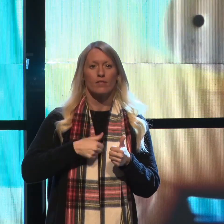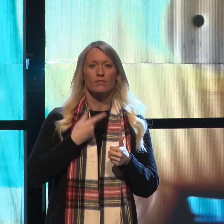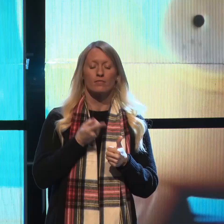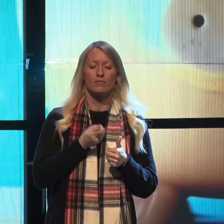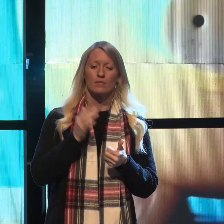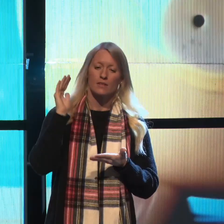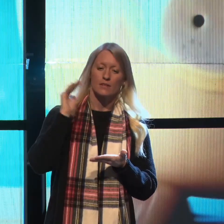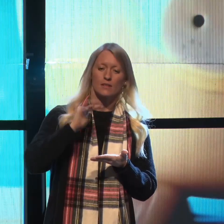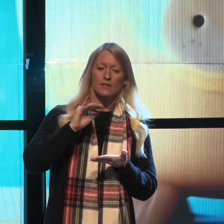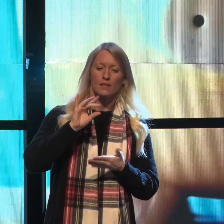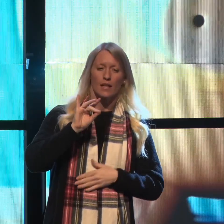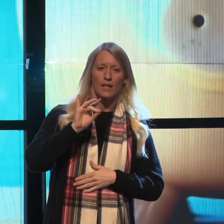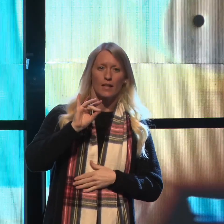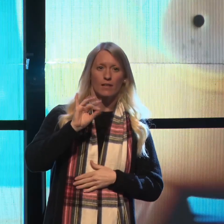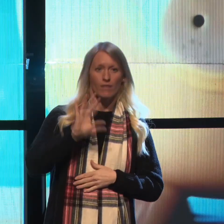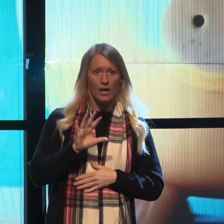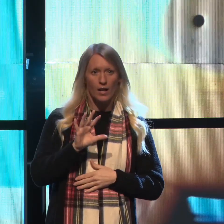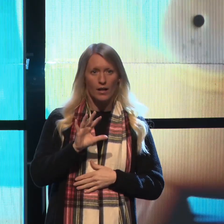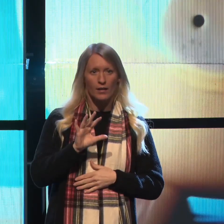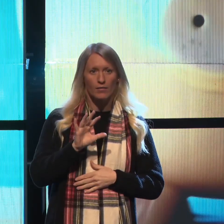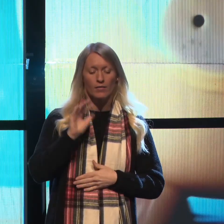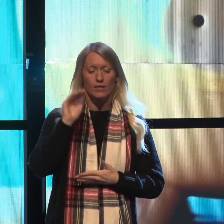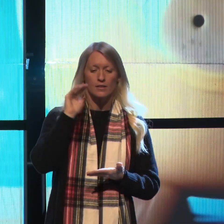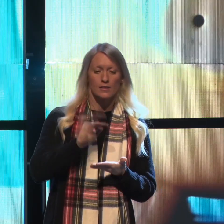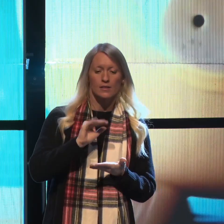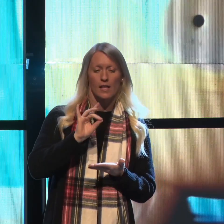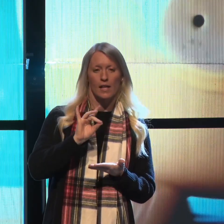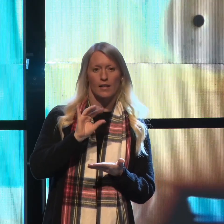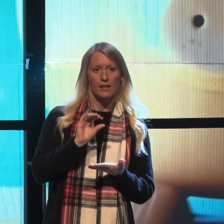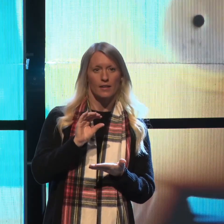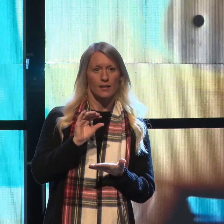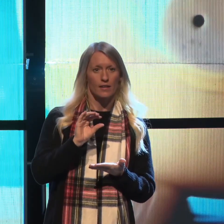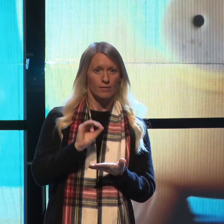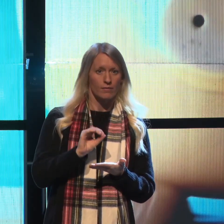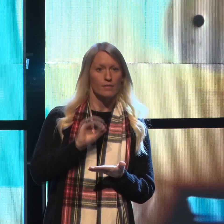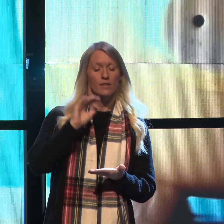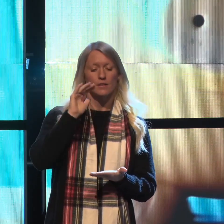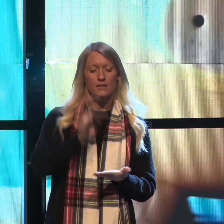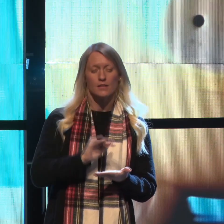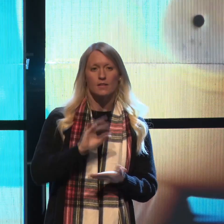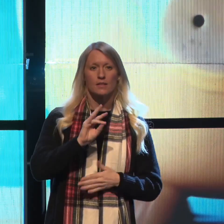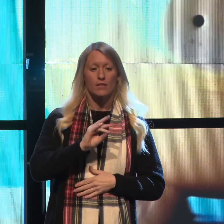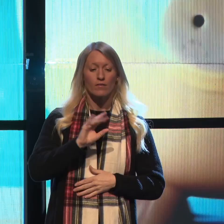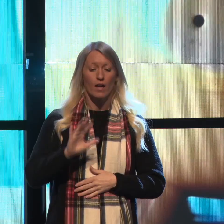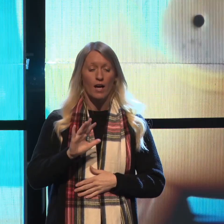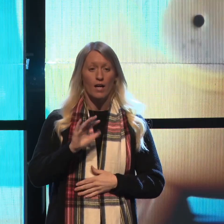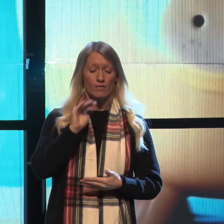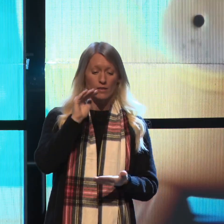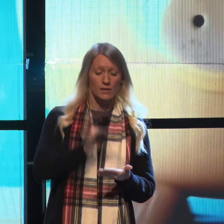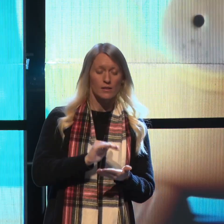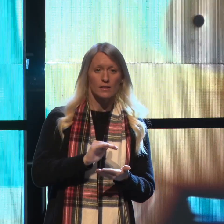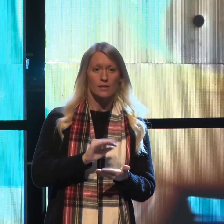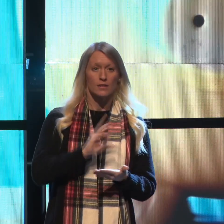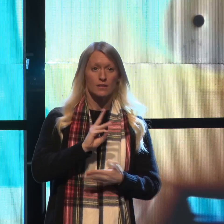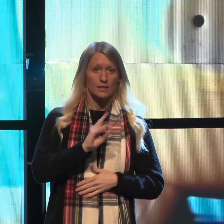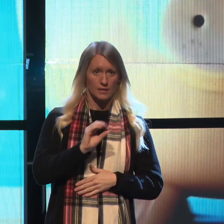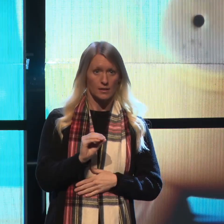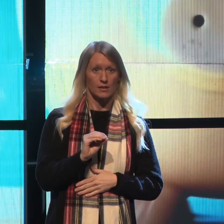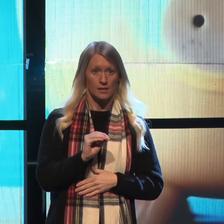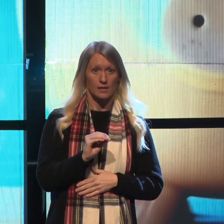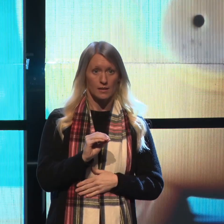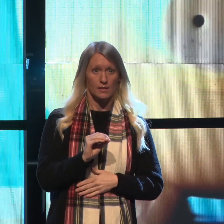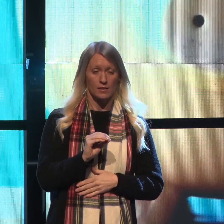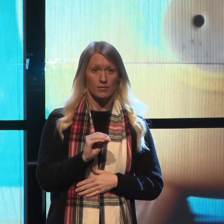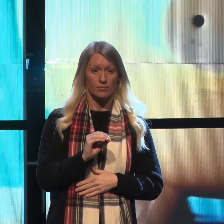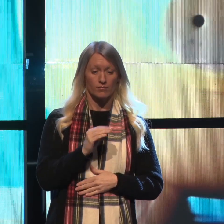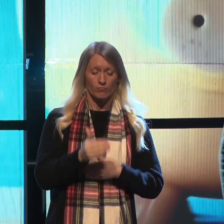then next year I can be at 80. And then next year I could be at 75. And then next year I could be at 70. And then maybe next year I could be at 60. Right?